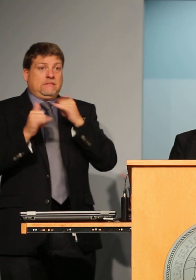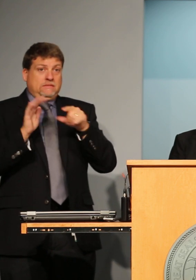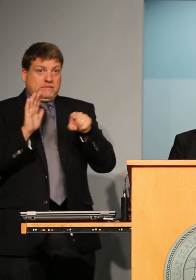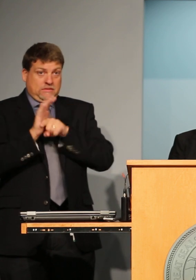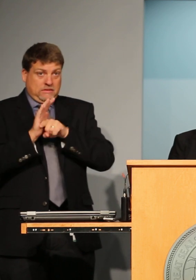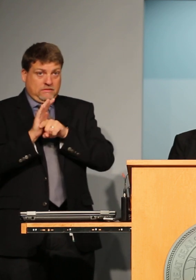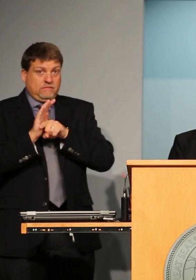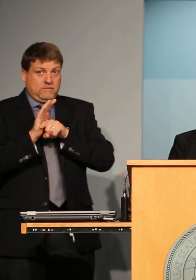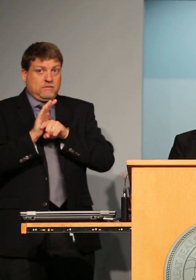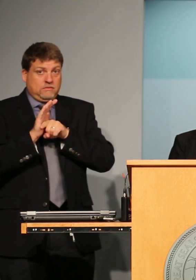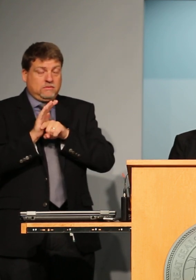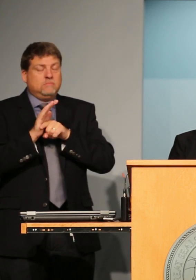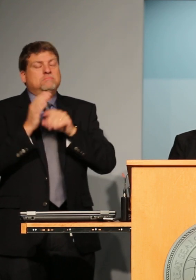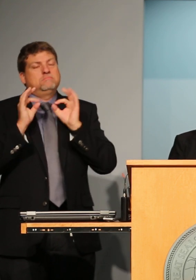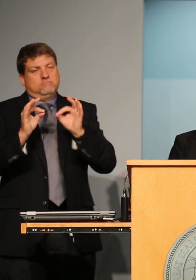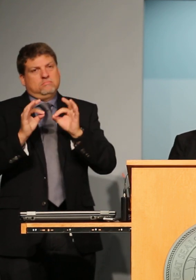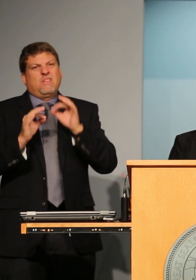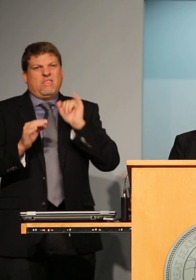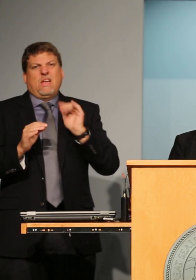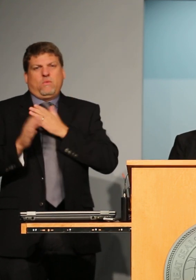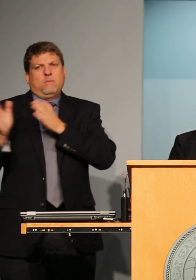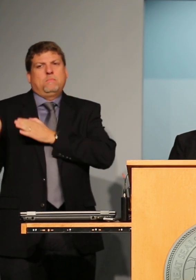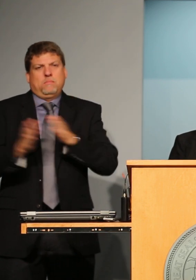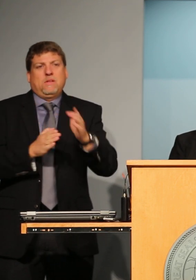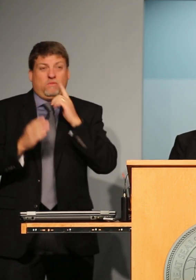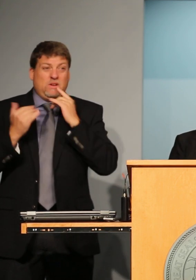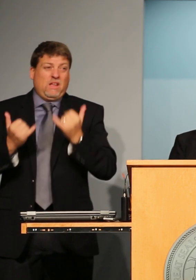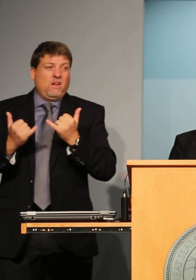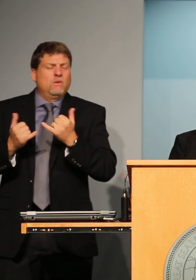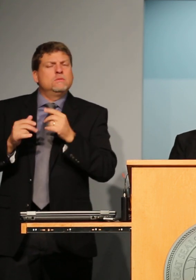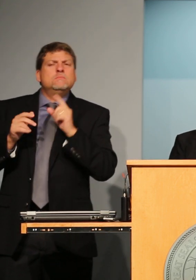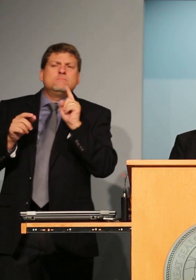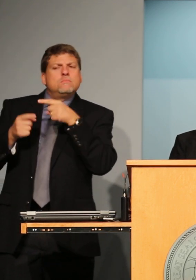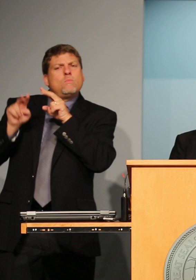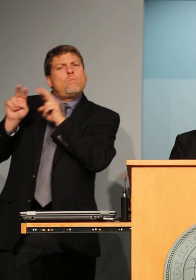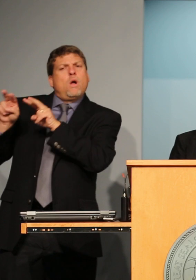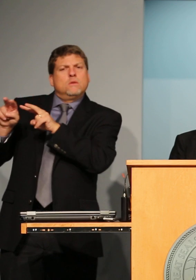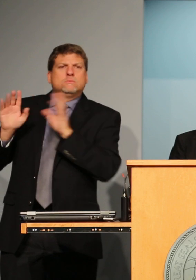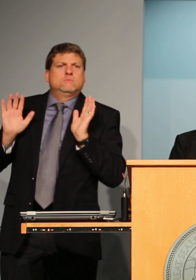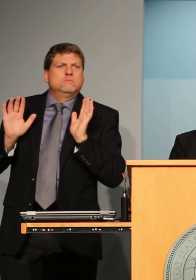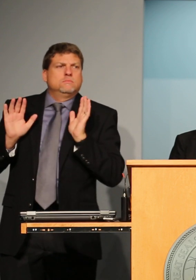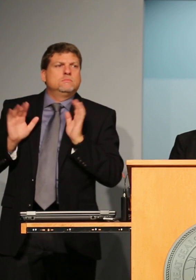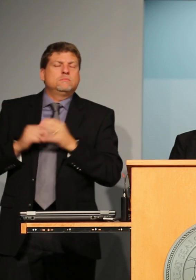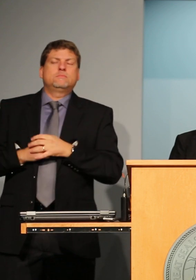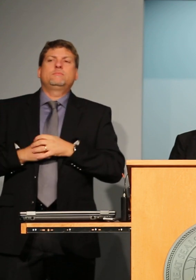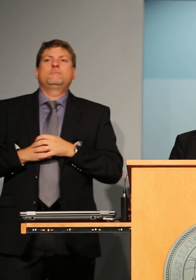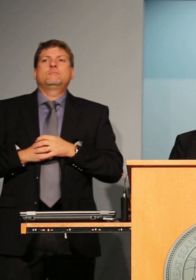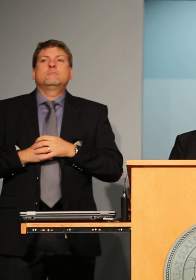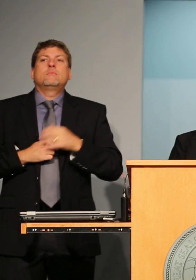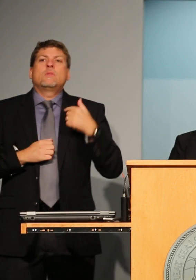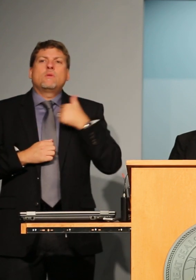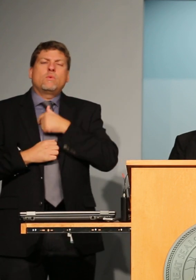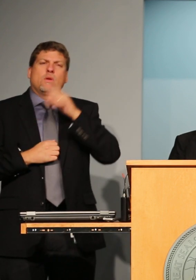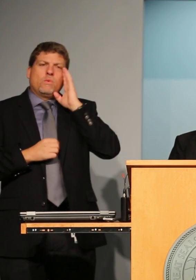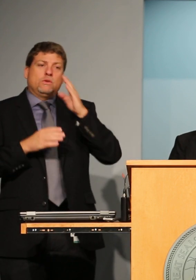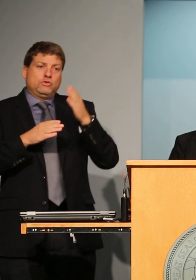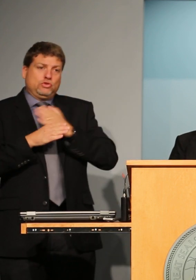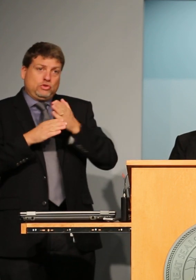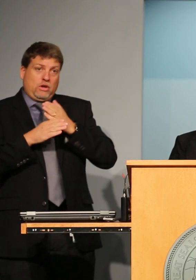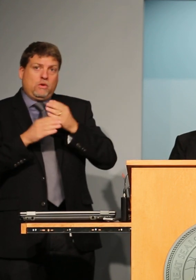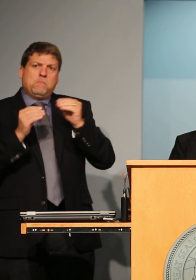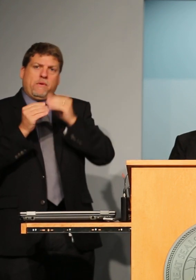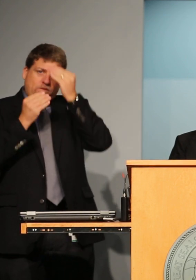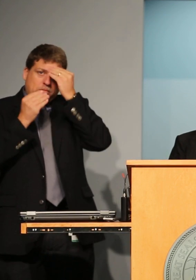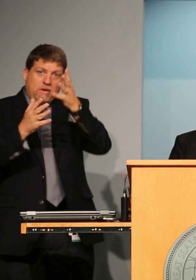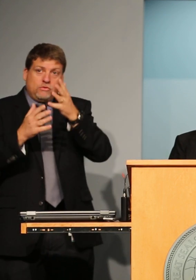And that's the protocol we anticipate following at this time. We will share results of the test as we